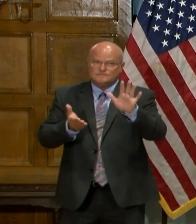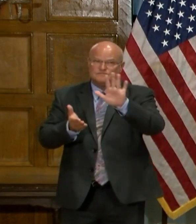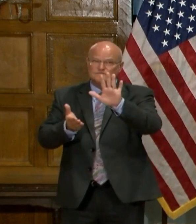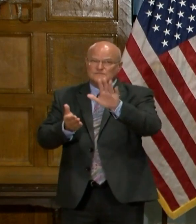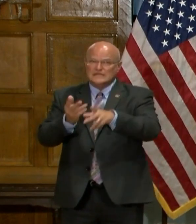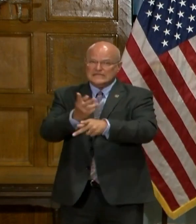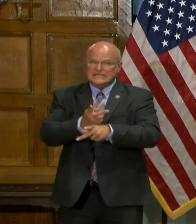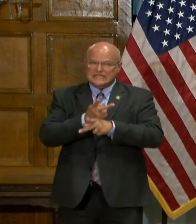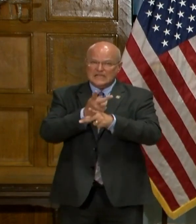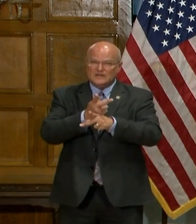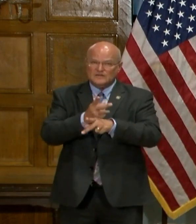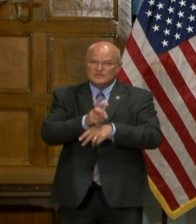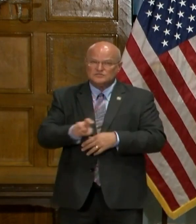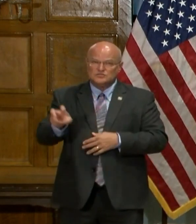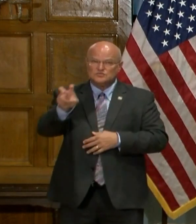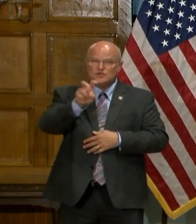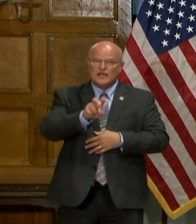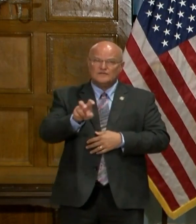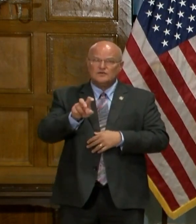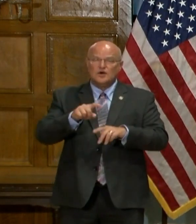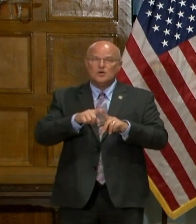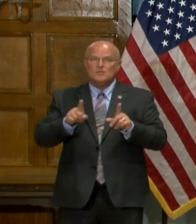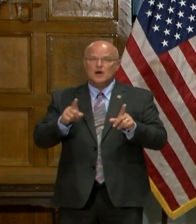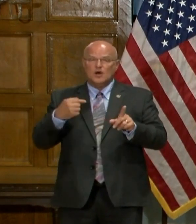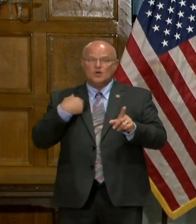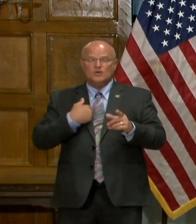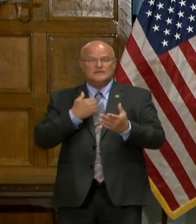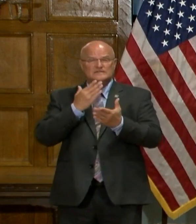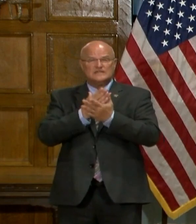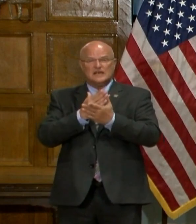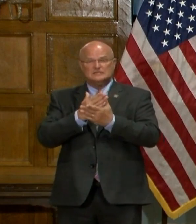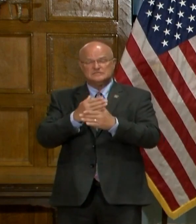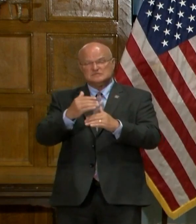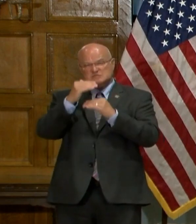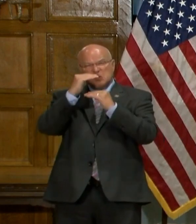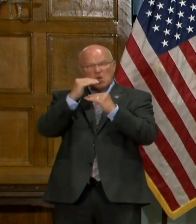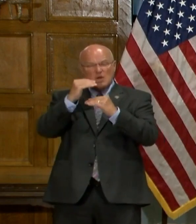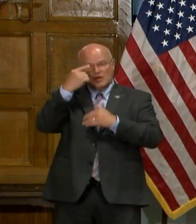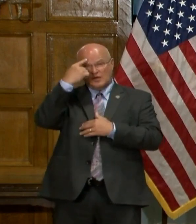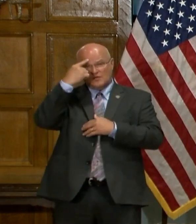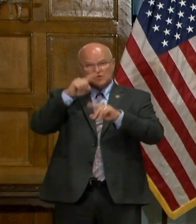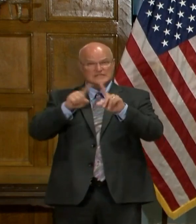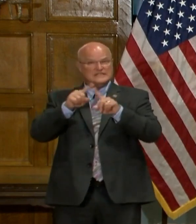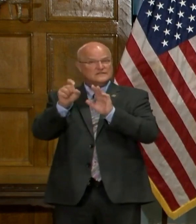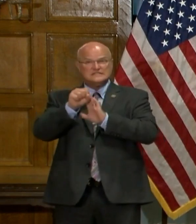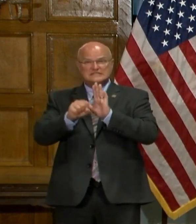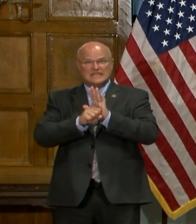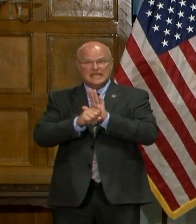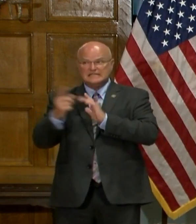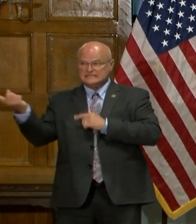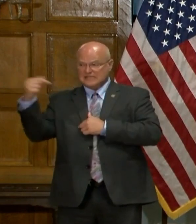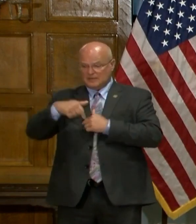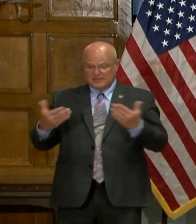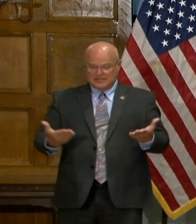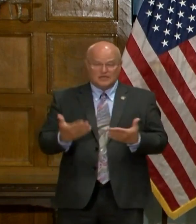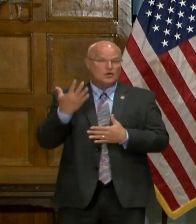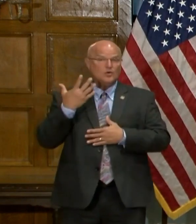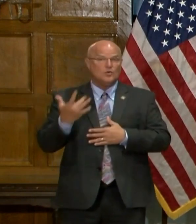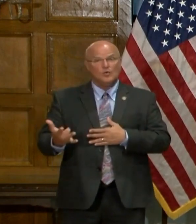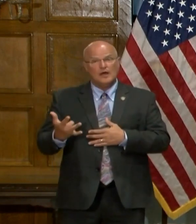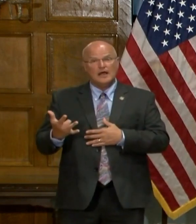careful as you do travel. But we have stopped the restrictions for different states coming here